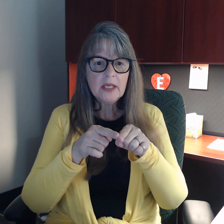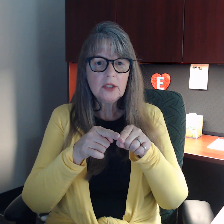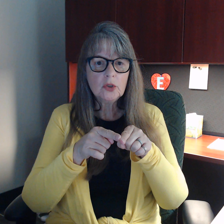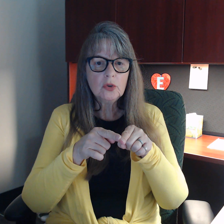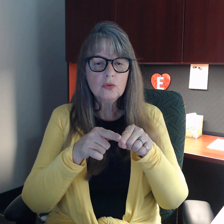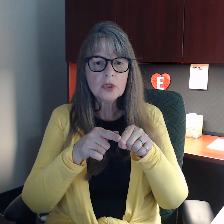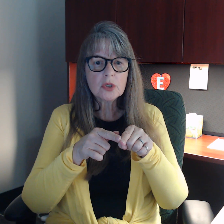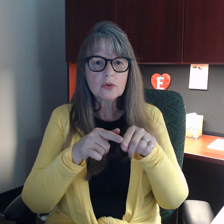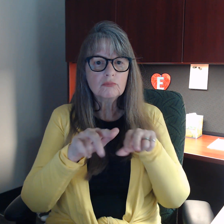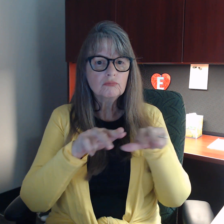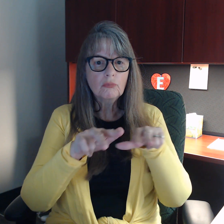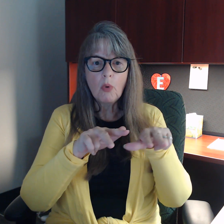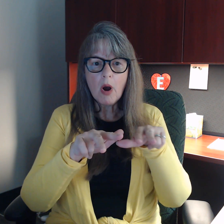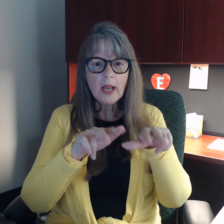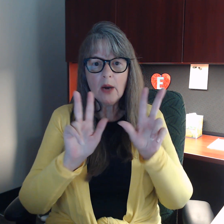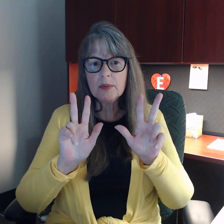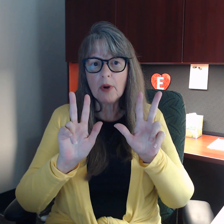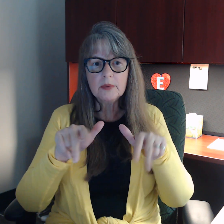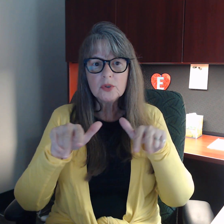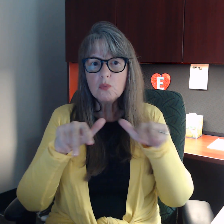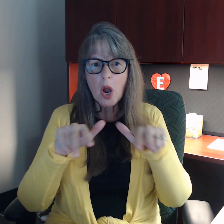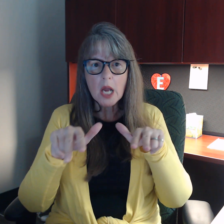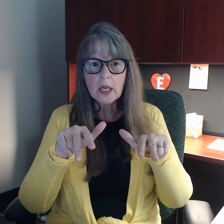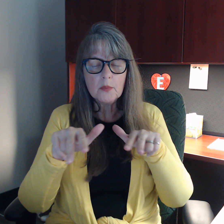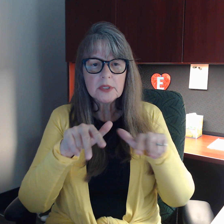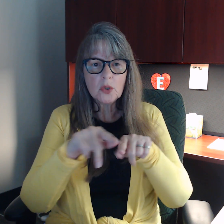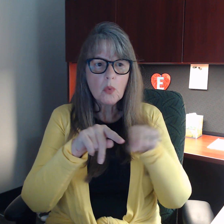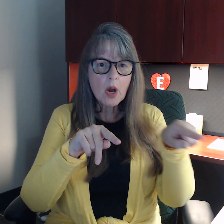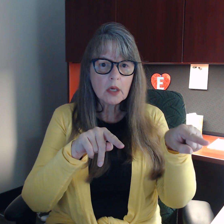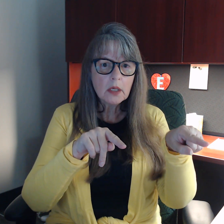then you just walk. I would probably do walk. I would say you walk